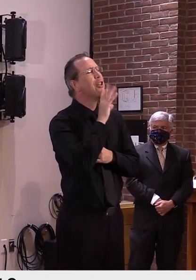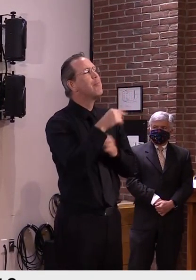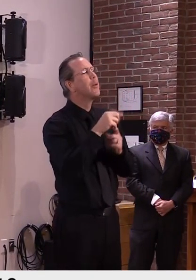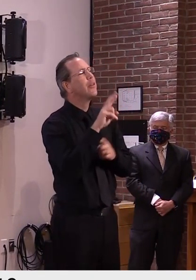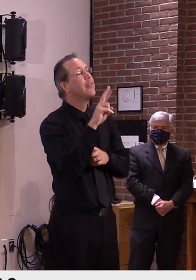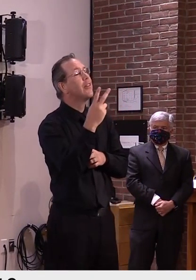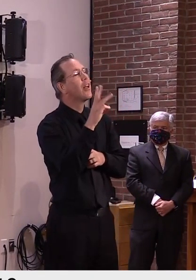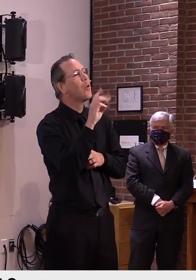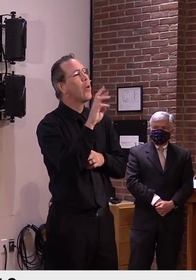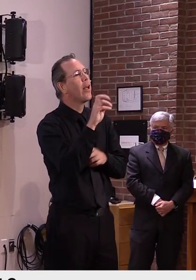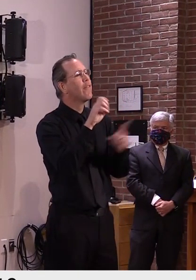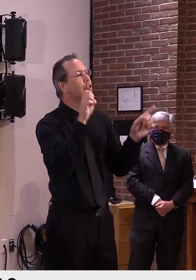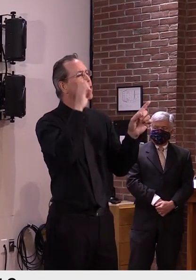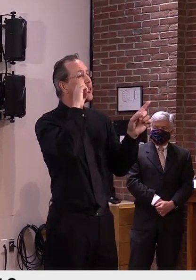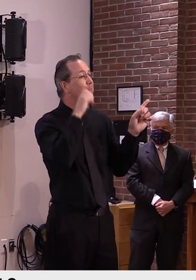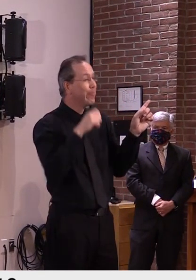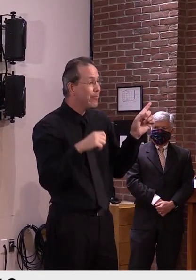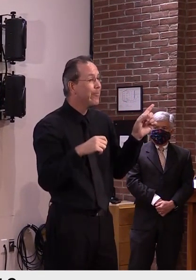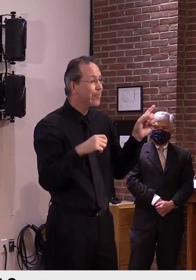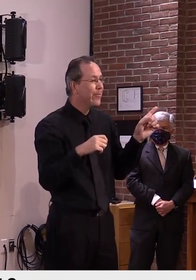itself needs to be explained.